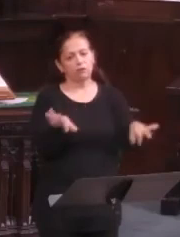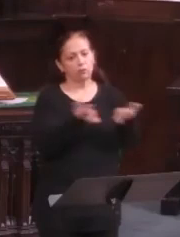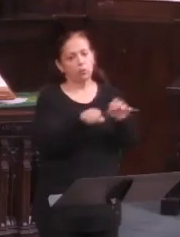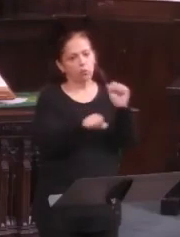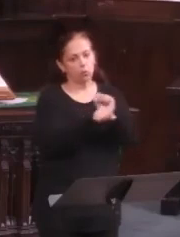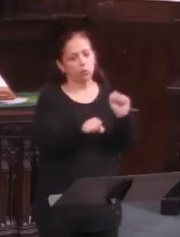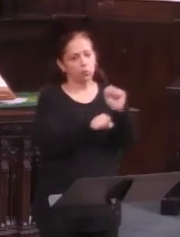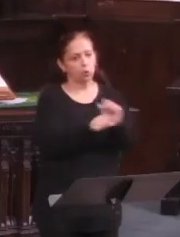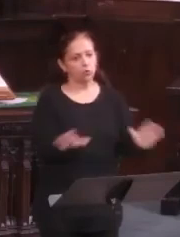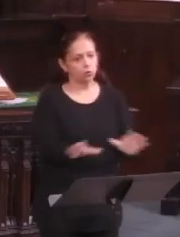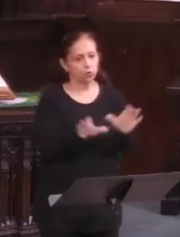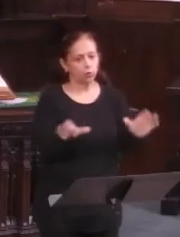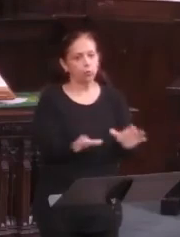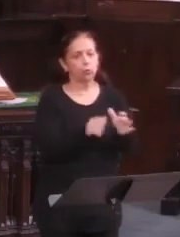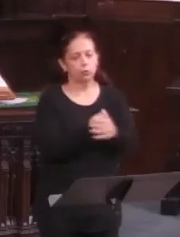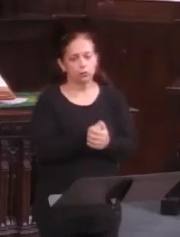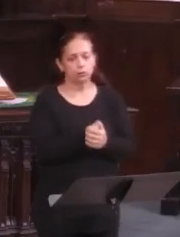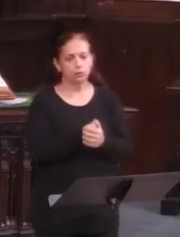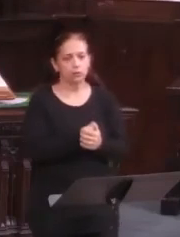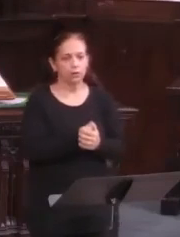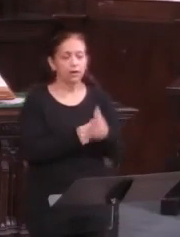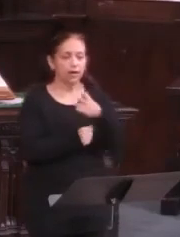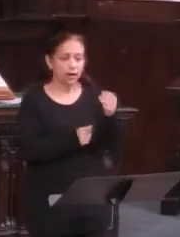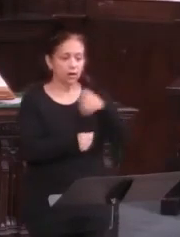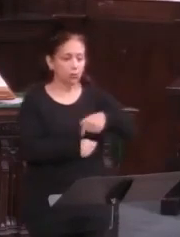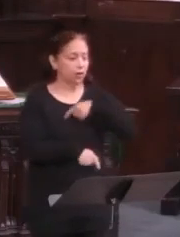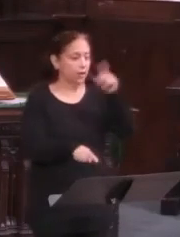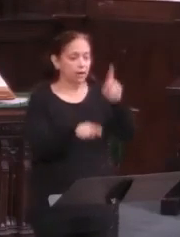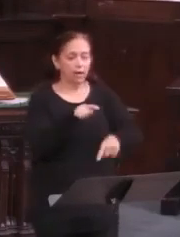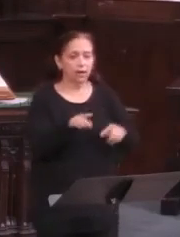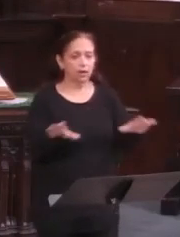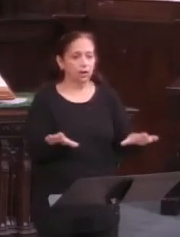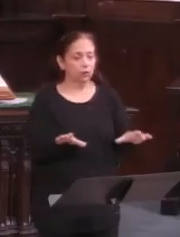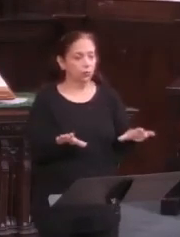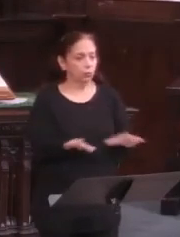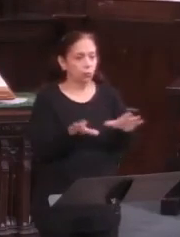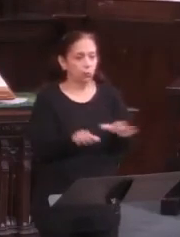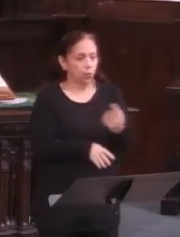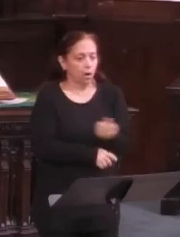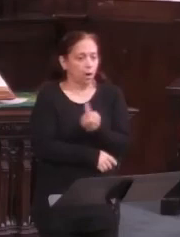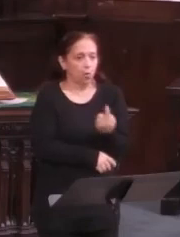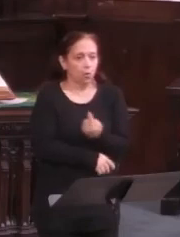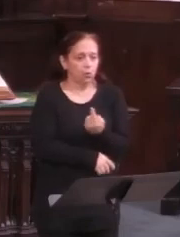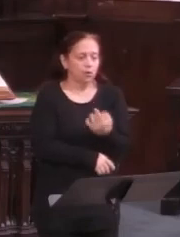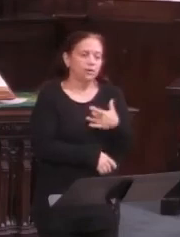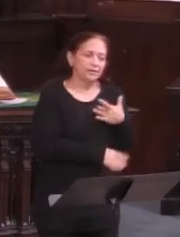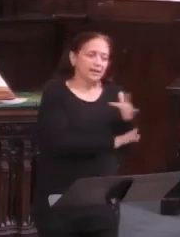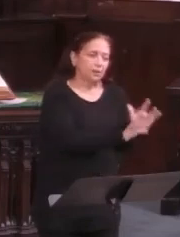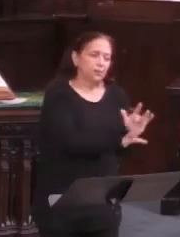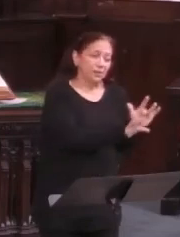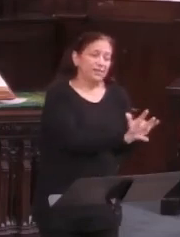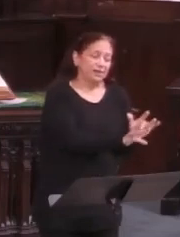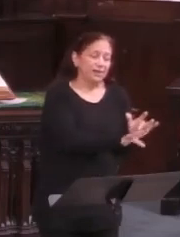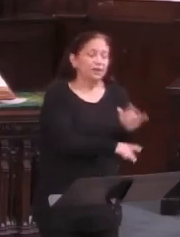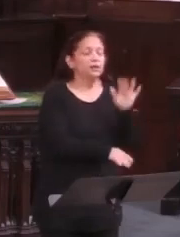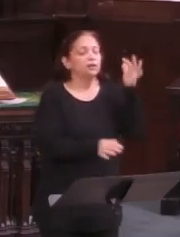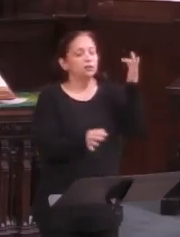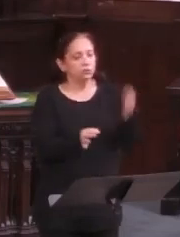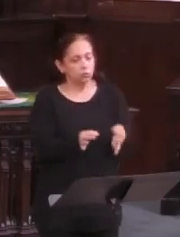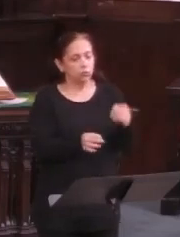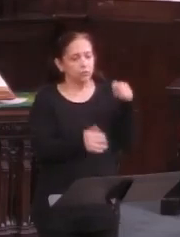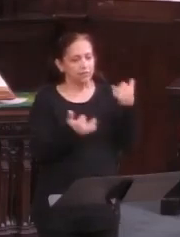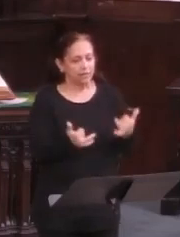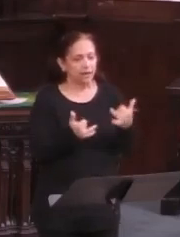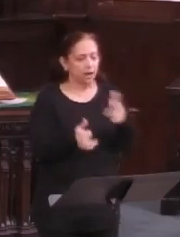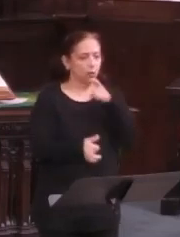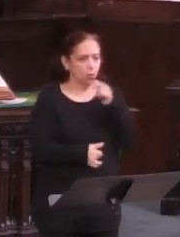do, action, and we cannot do it alone, empathy. Choose this day